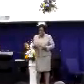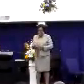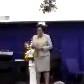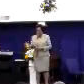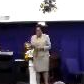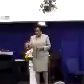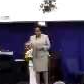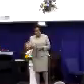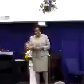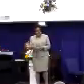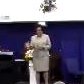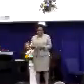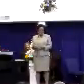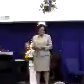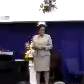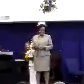doo-doo.